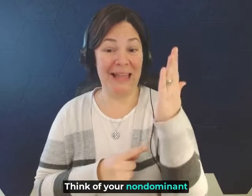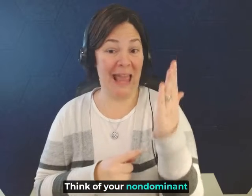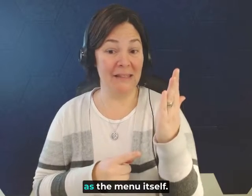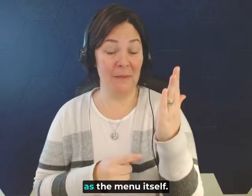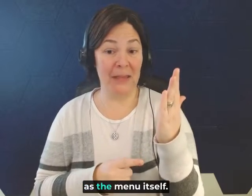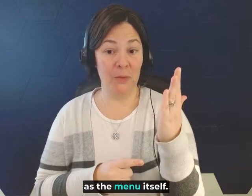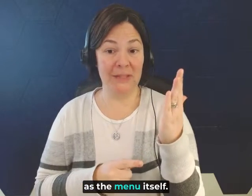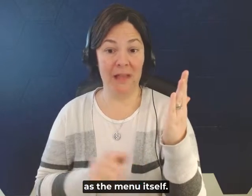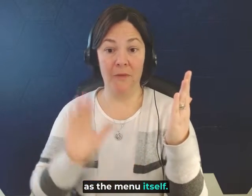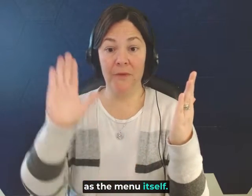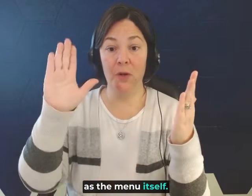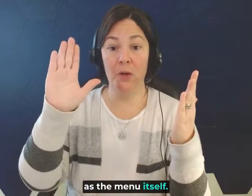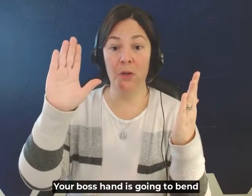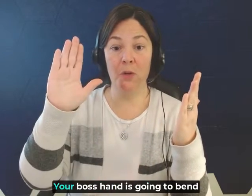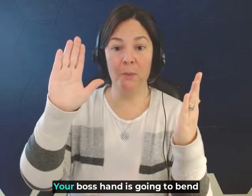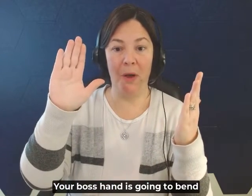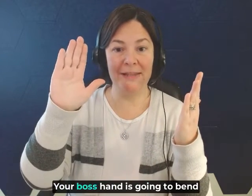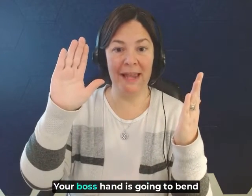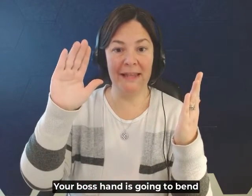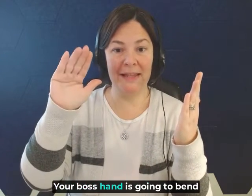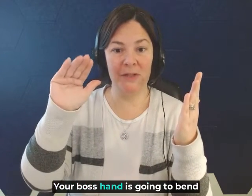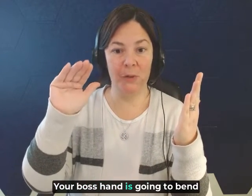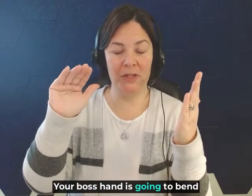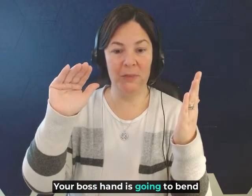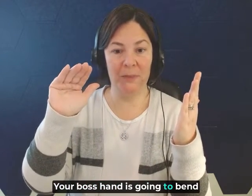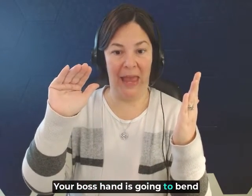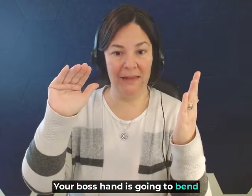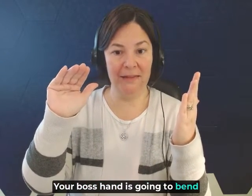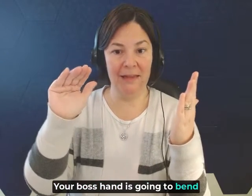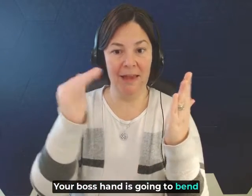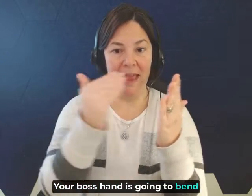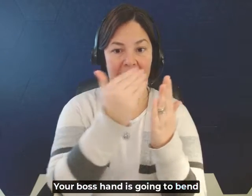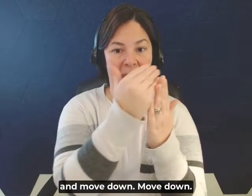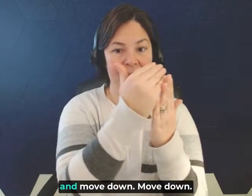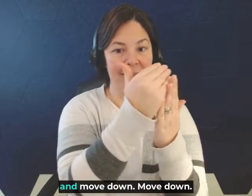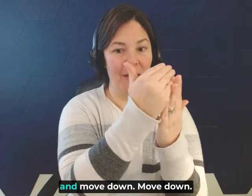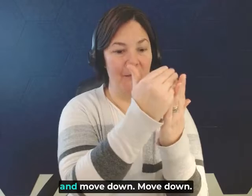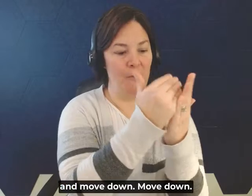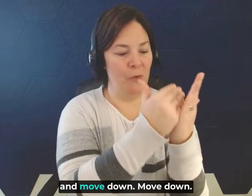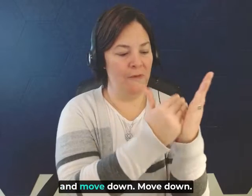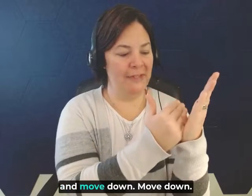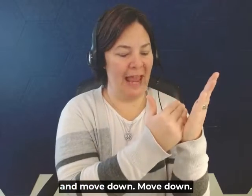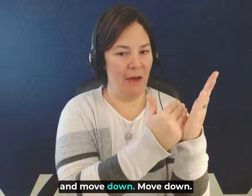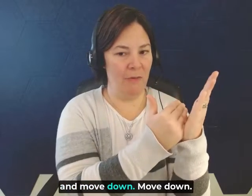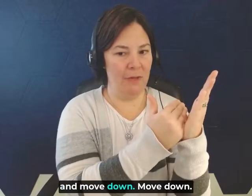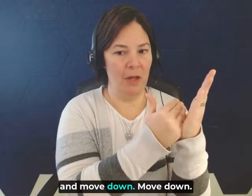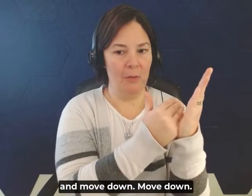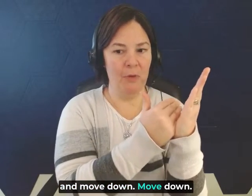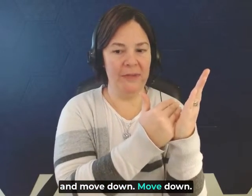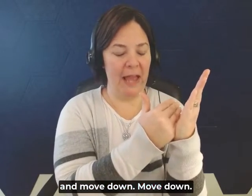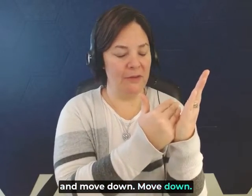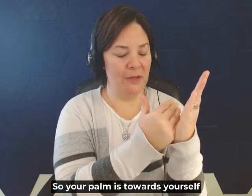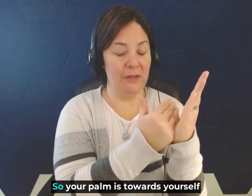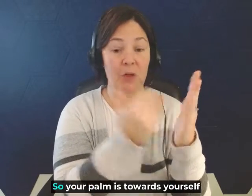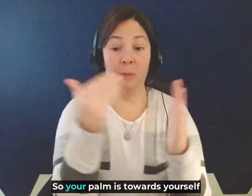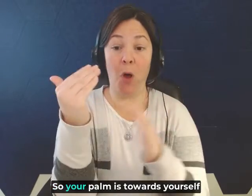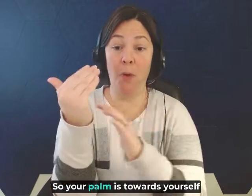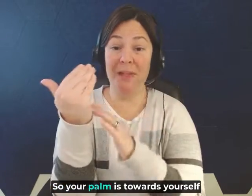as the menu itself. Your boss hand is going to bend and move down. Move down so your palm is